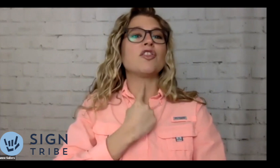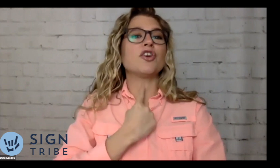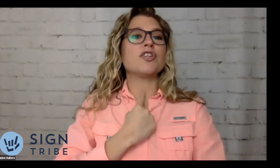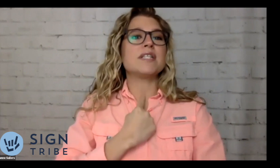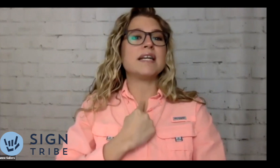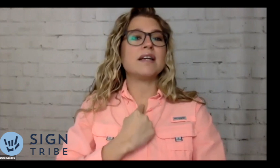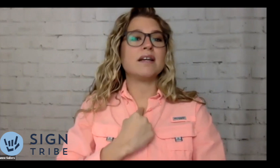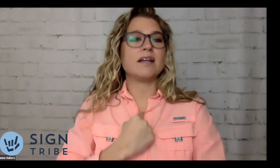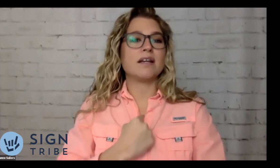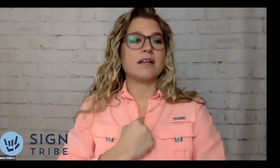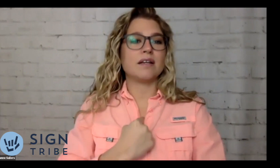thirsty,